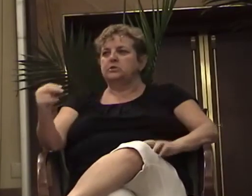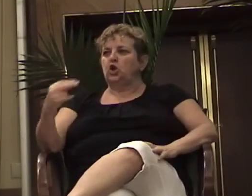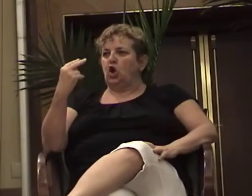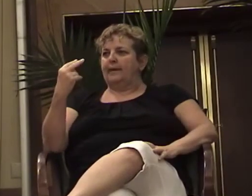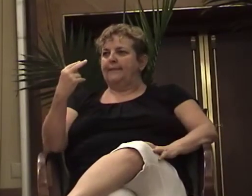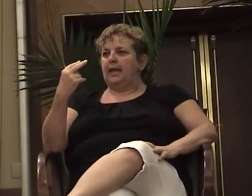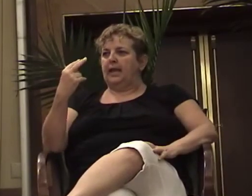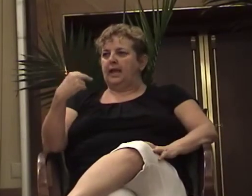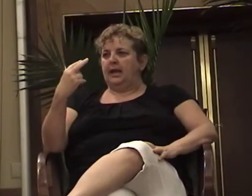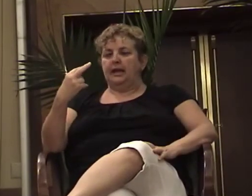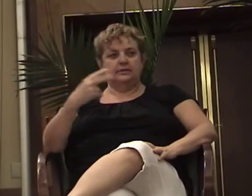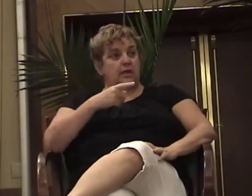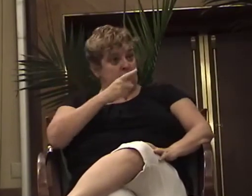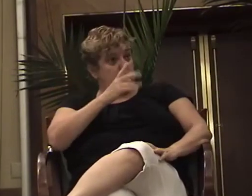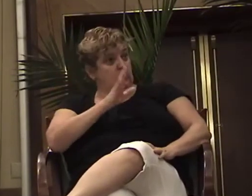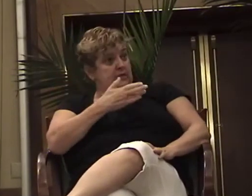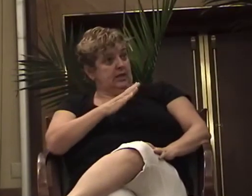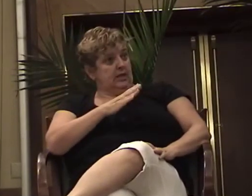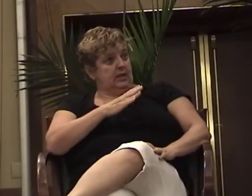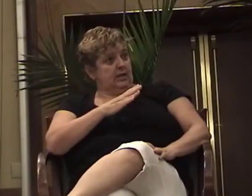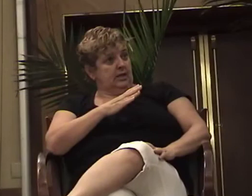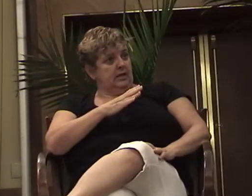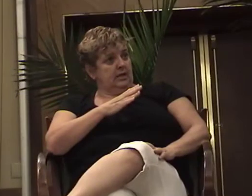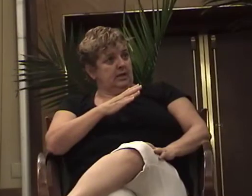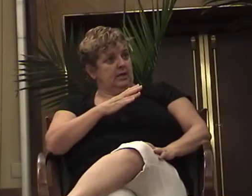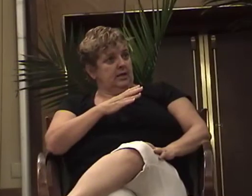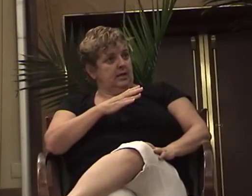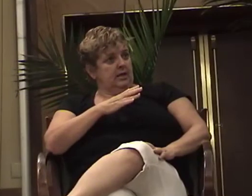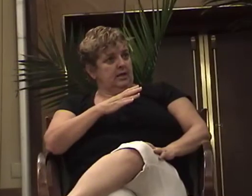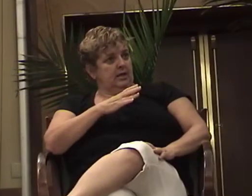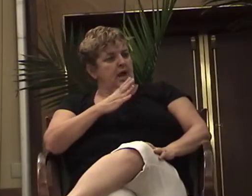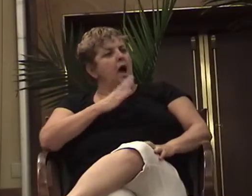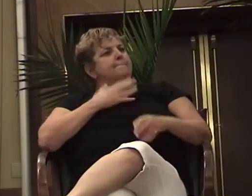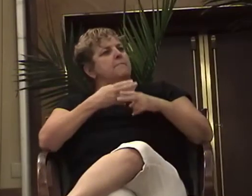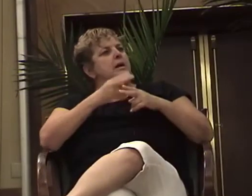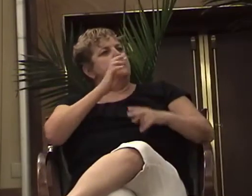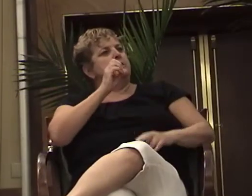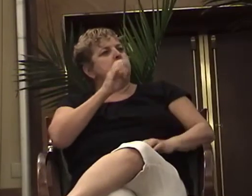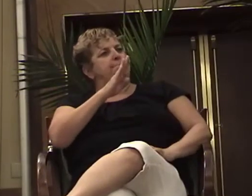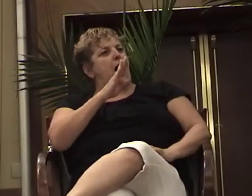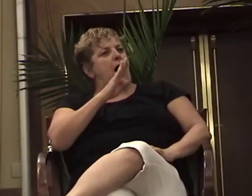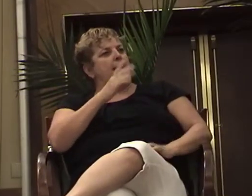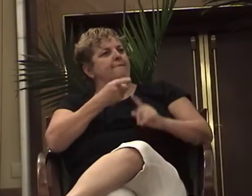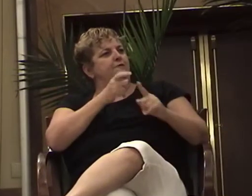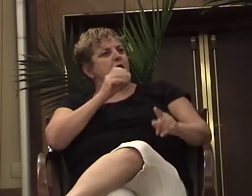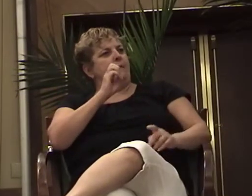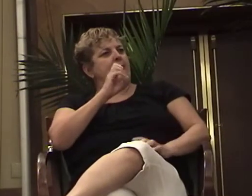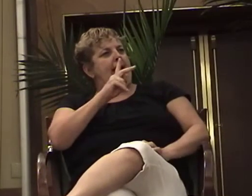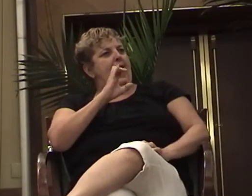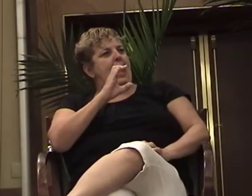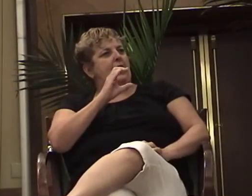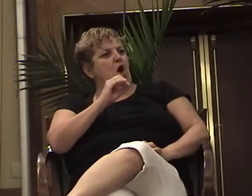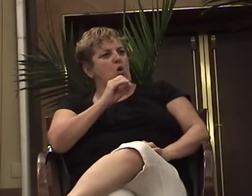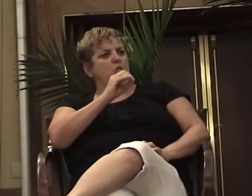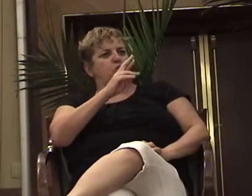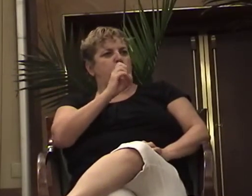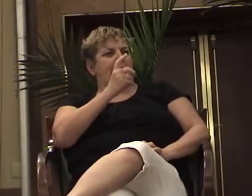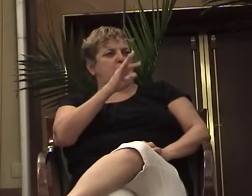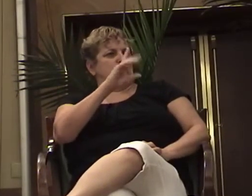sing?" My name's Bob from Epic Records. You know what I mean? That's how I saw it in my head. So I'm in the bathroom at this